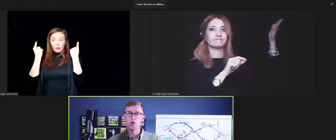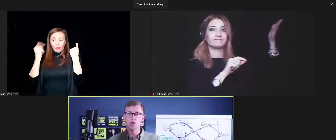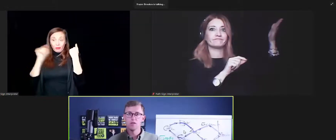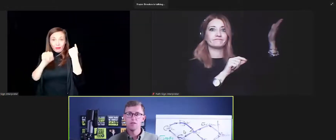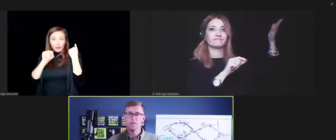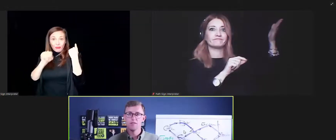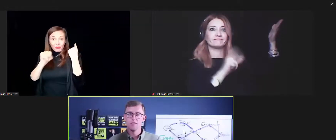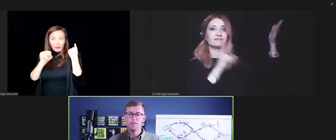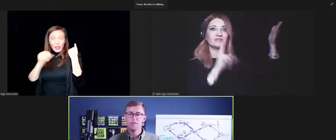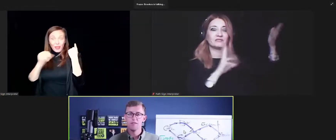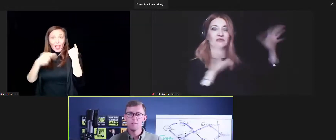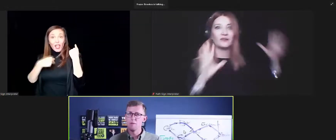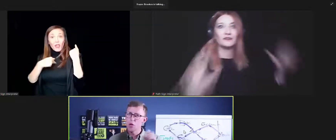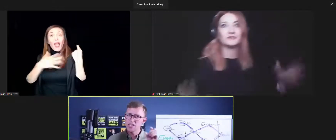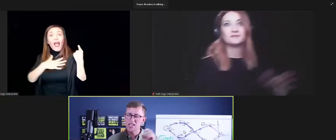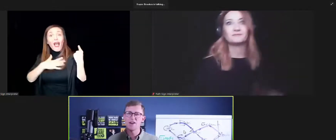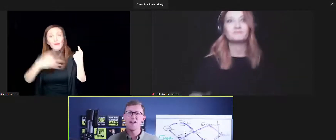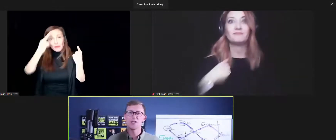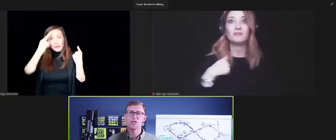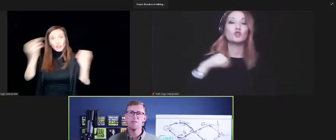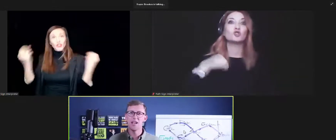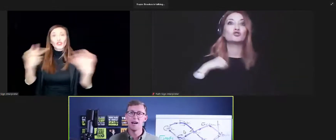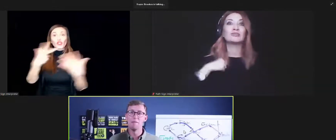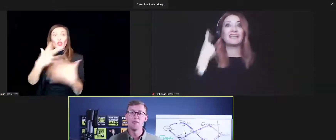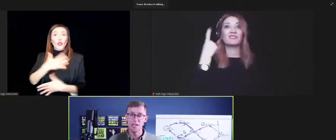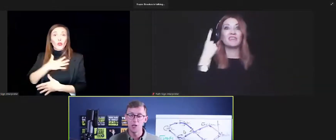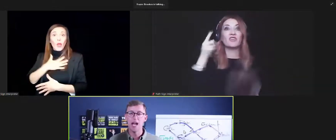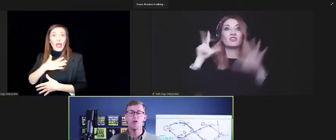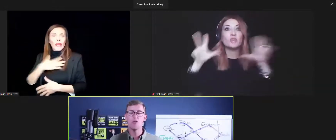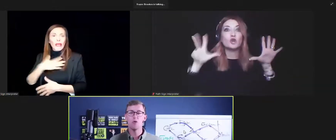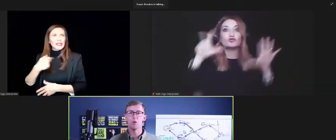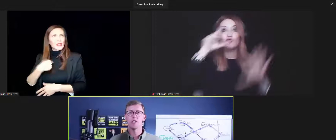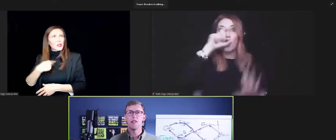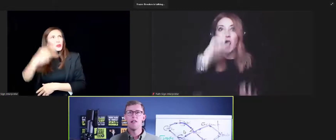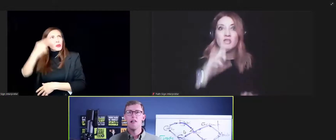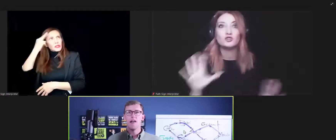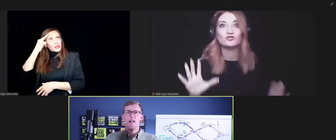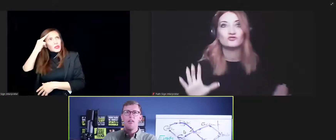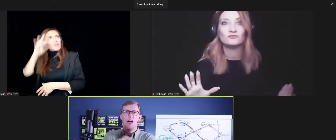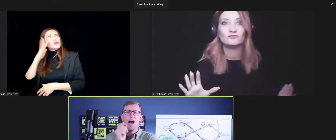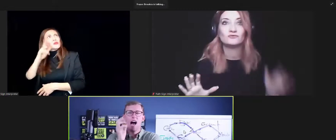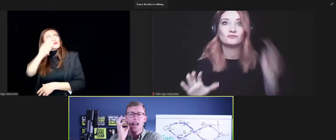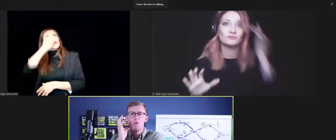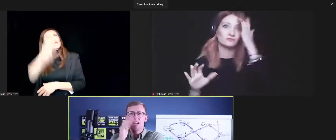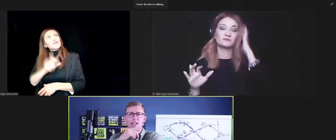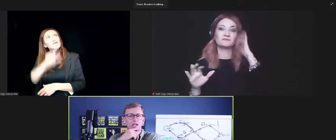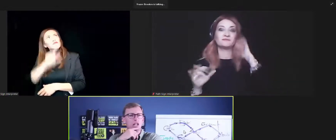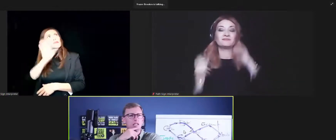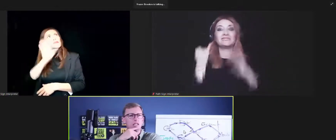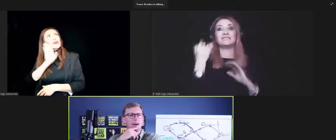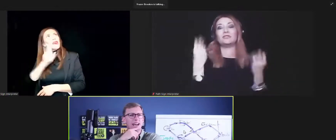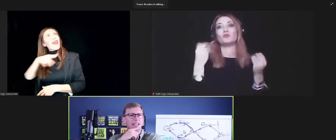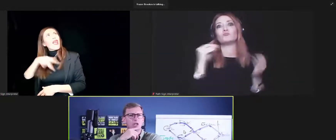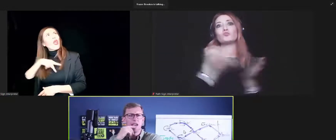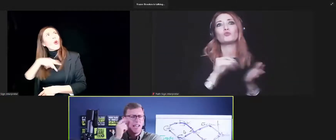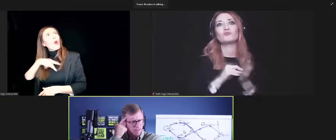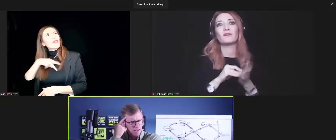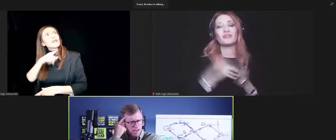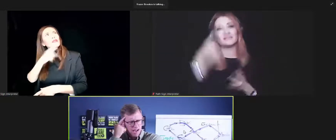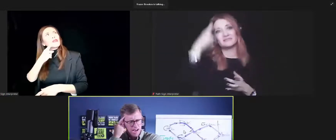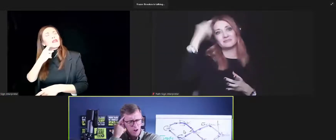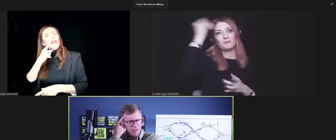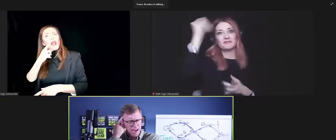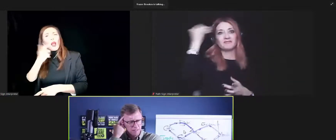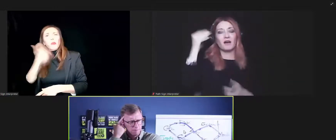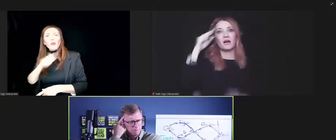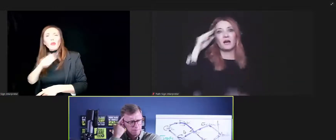us. But he was only sacrificing some of his time that he scheduled. And I realized, I turned to my dad and said, hang